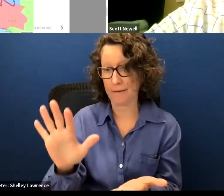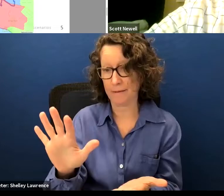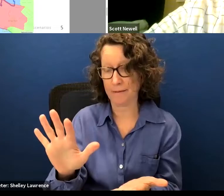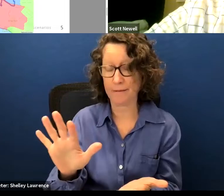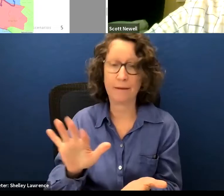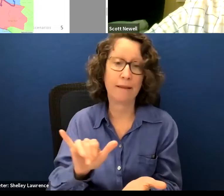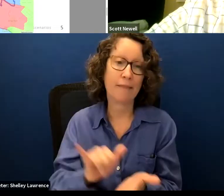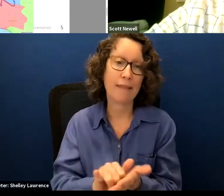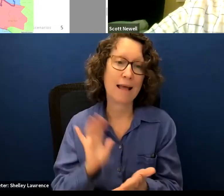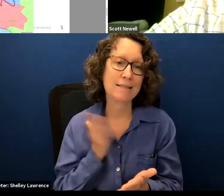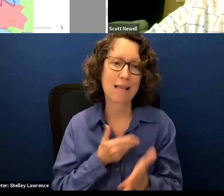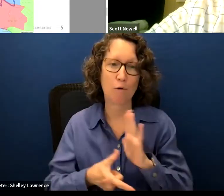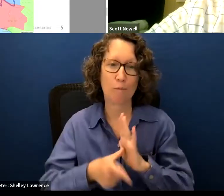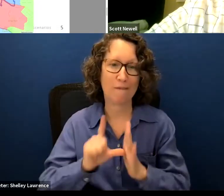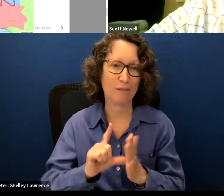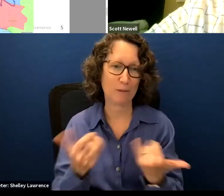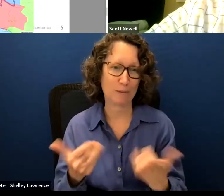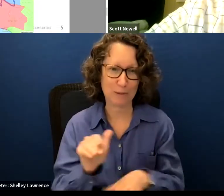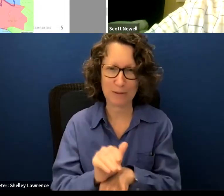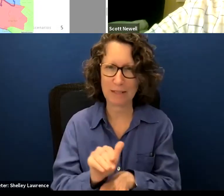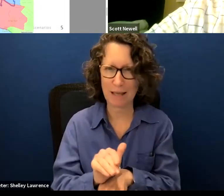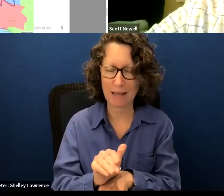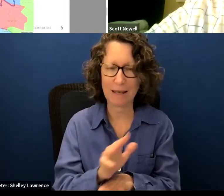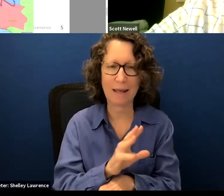that's our review tonight, and